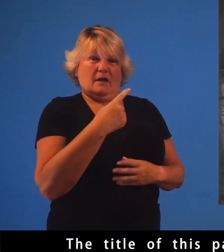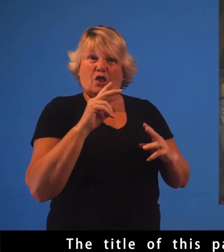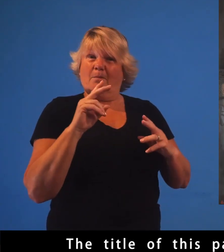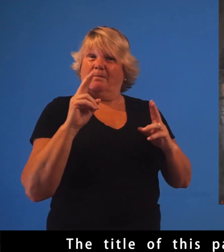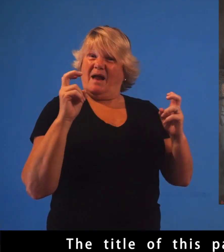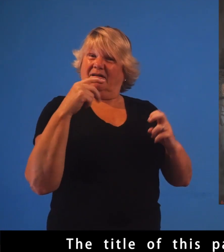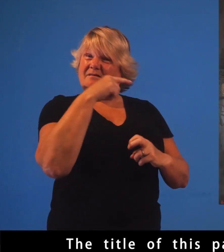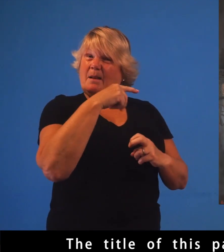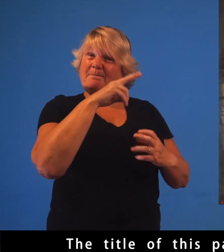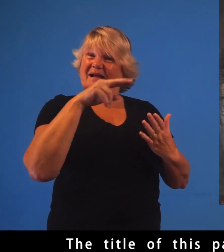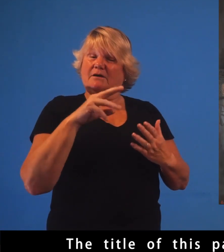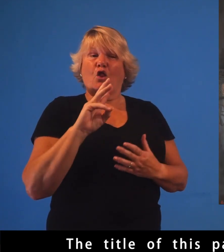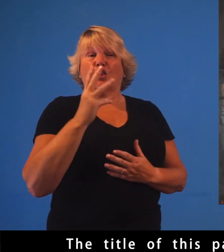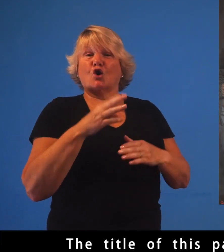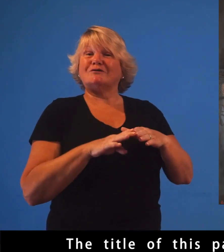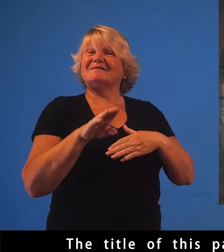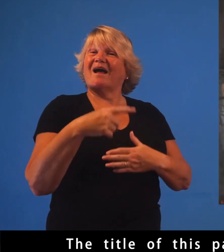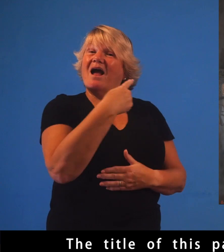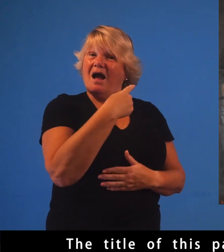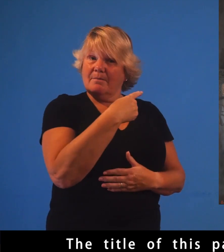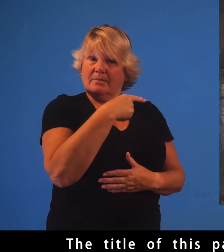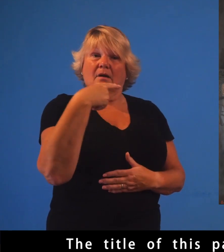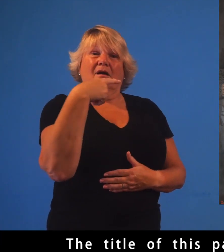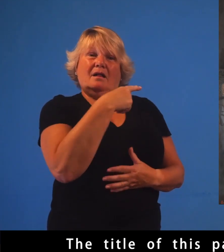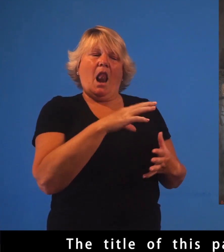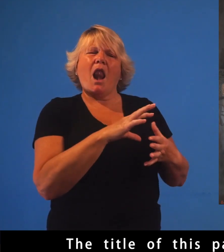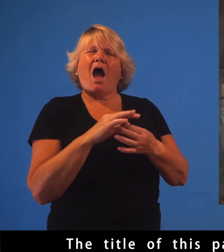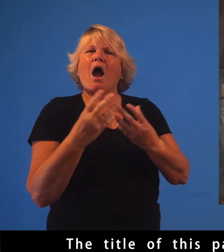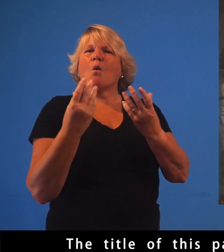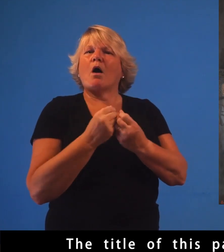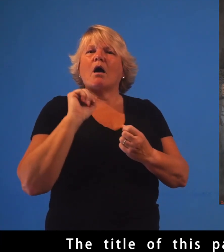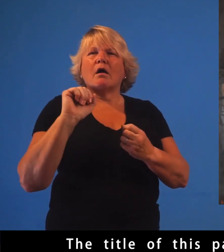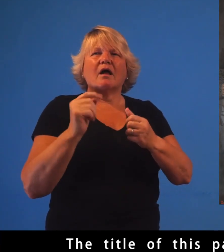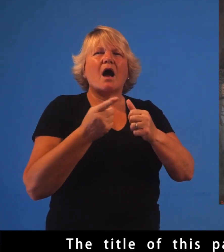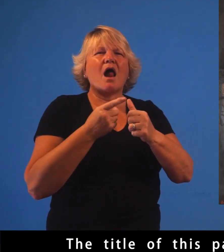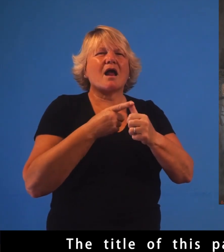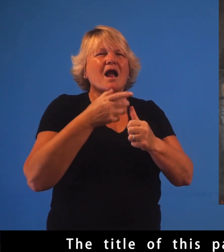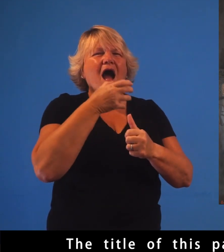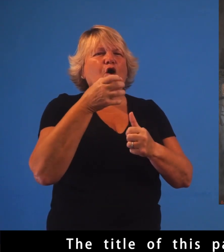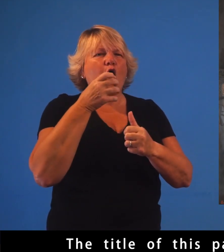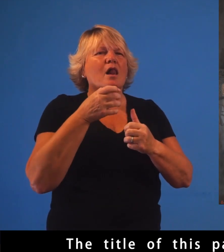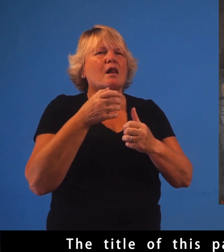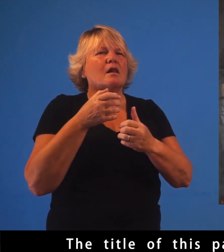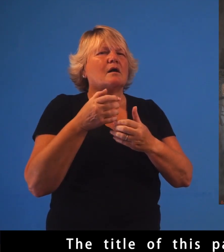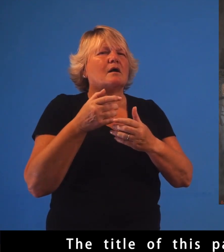The title of this painting, The Third Step, refers to the 12-step programme.